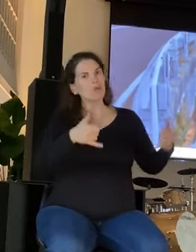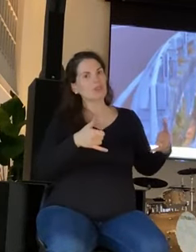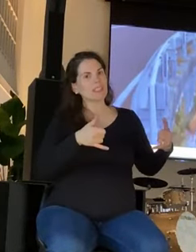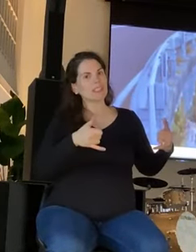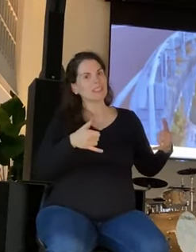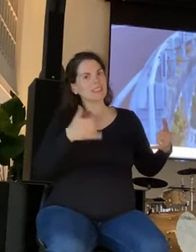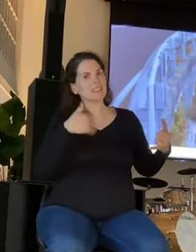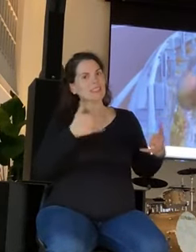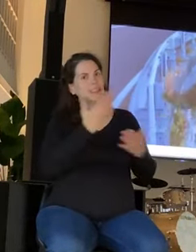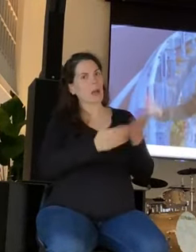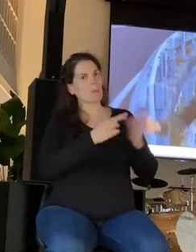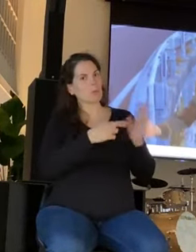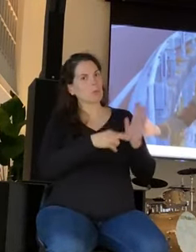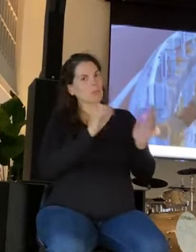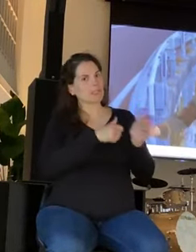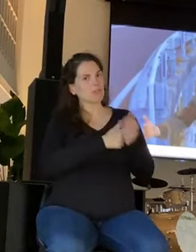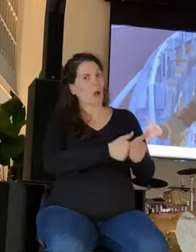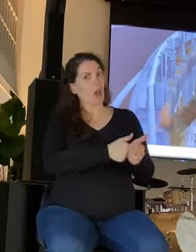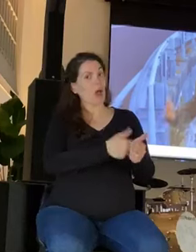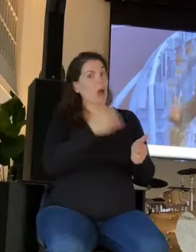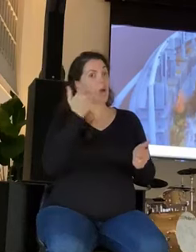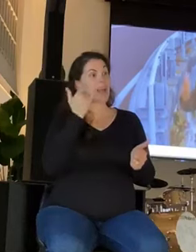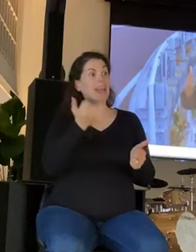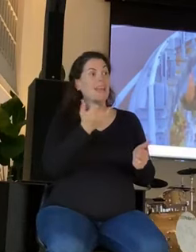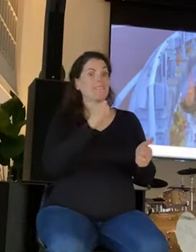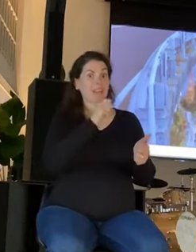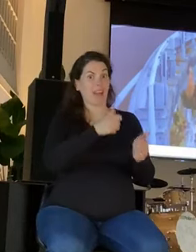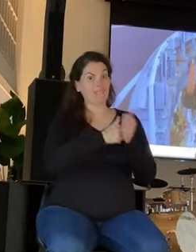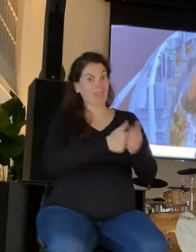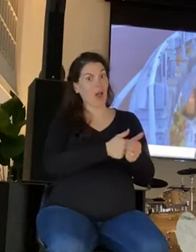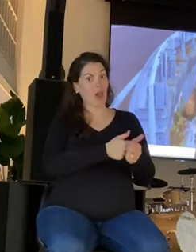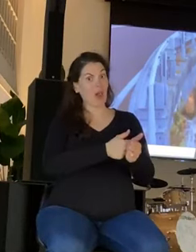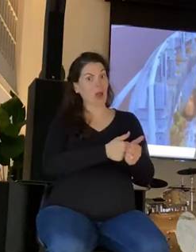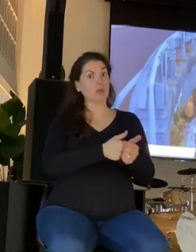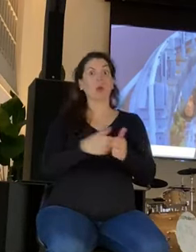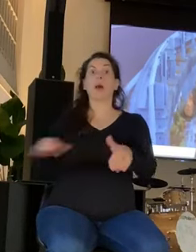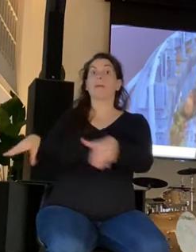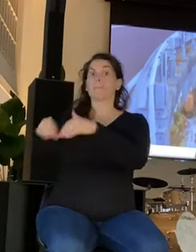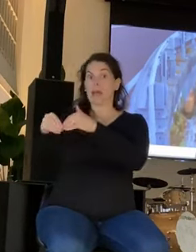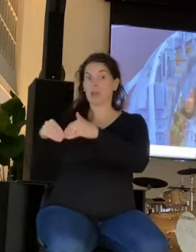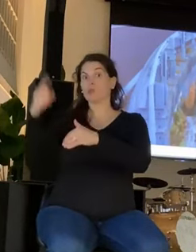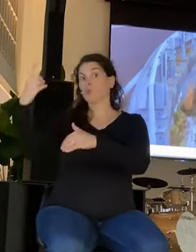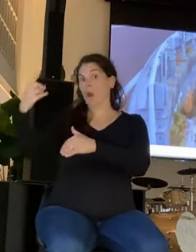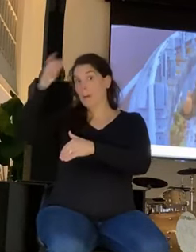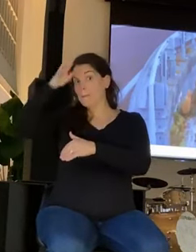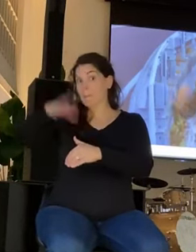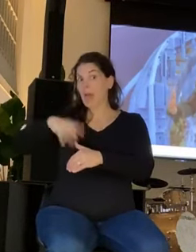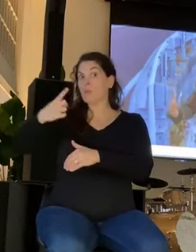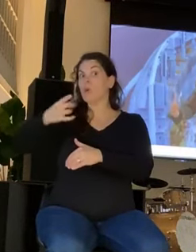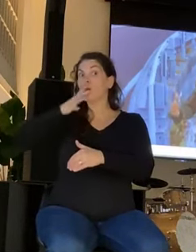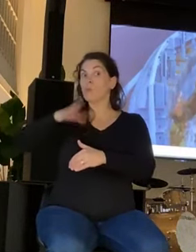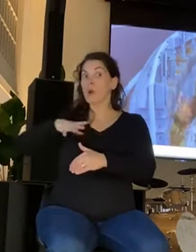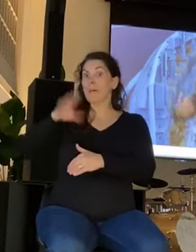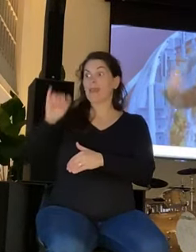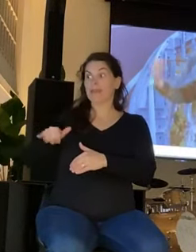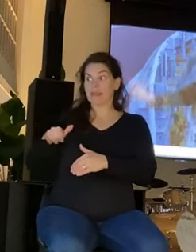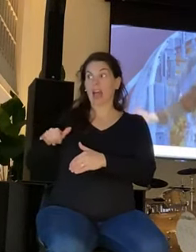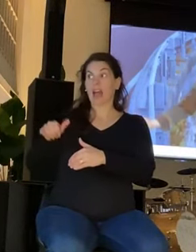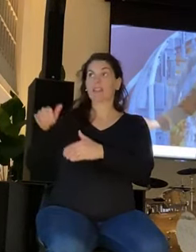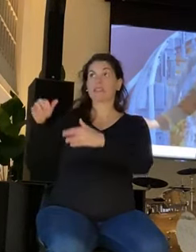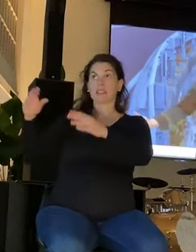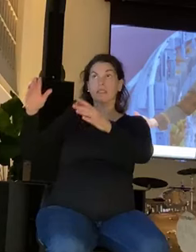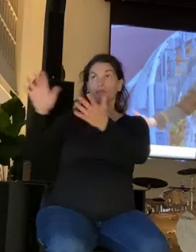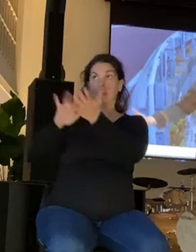some guidelines. And if it gets outside of those guidelines is in marriage between one man and one woman. That's the box. When